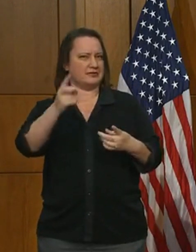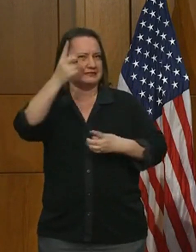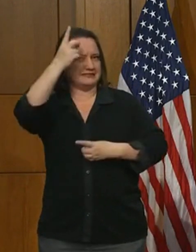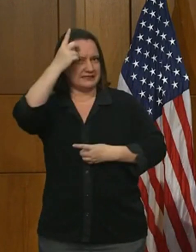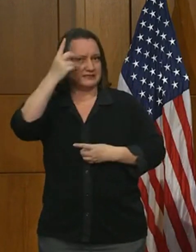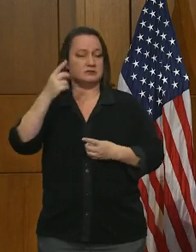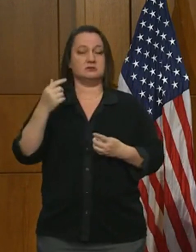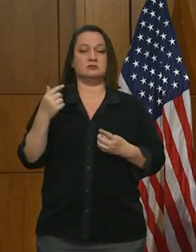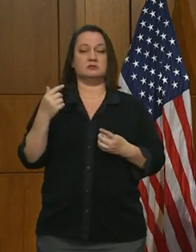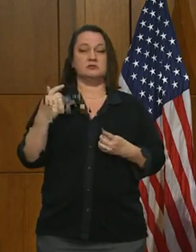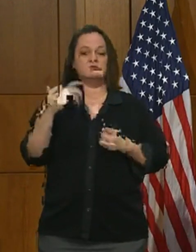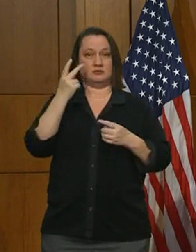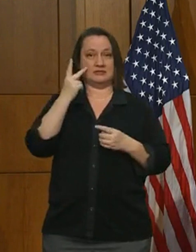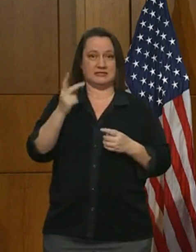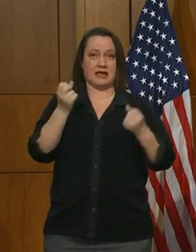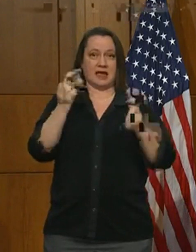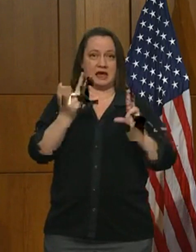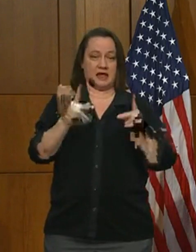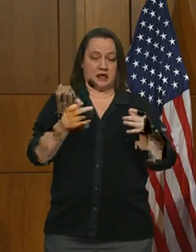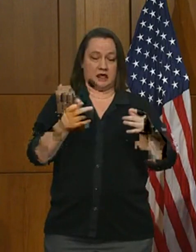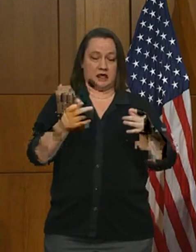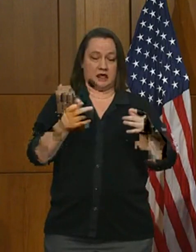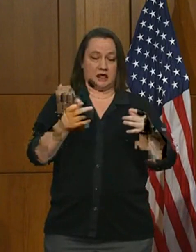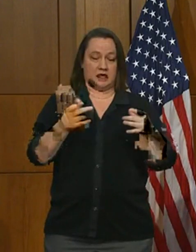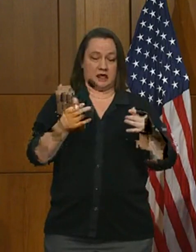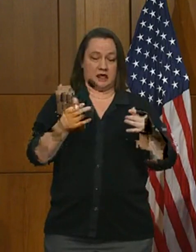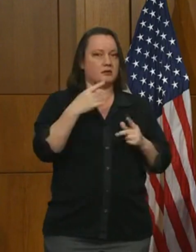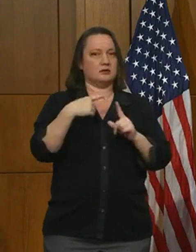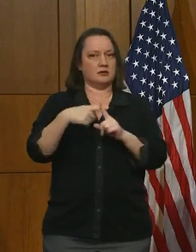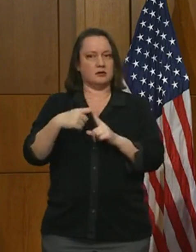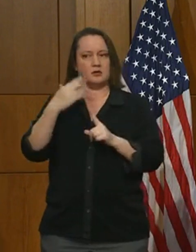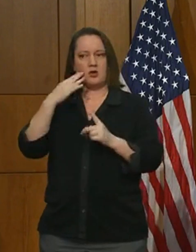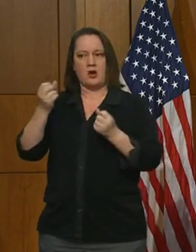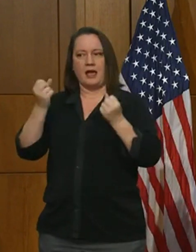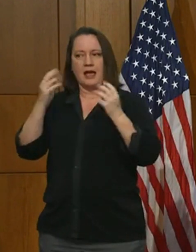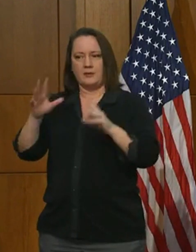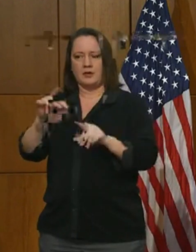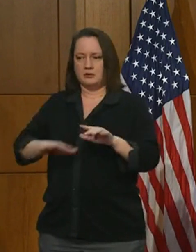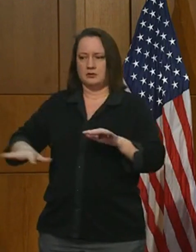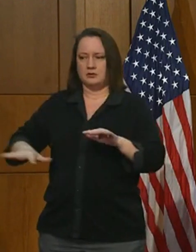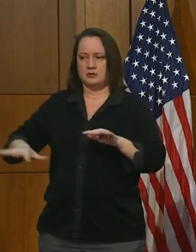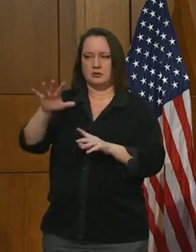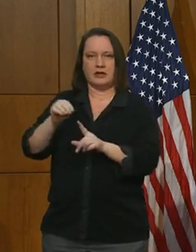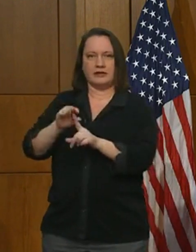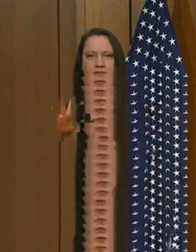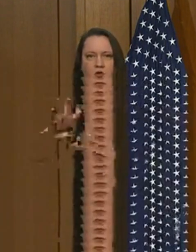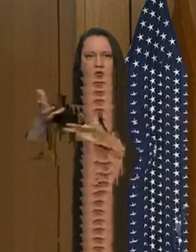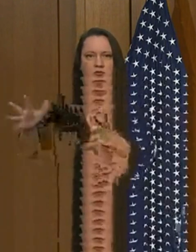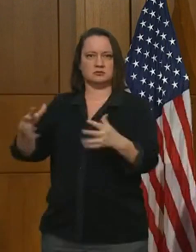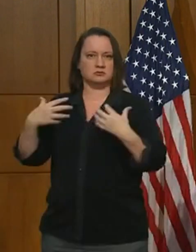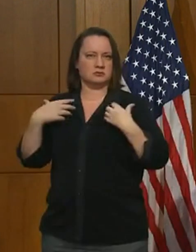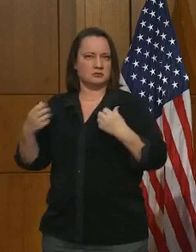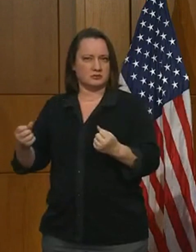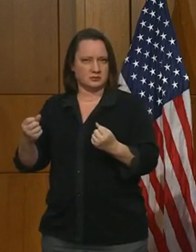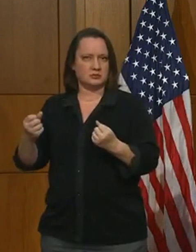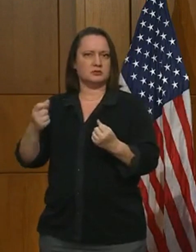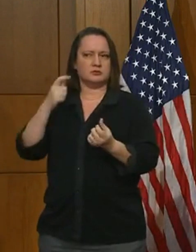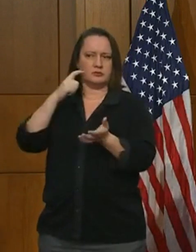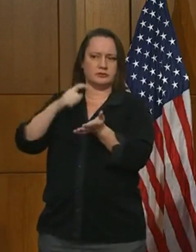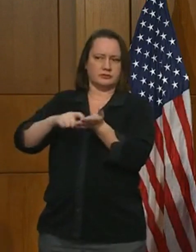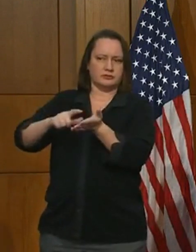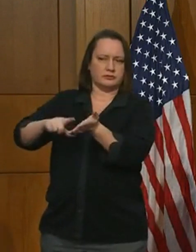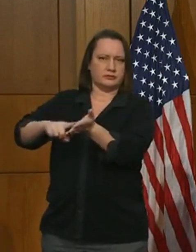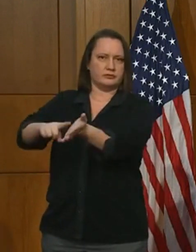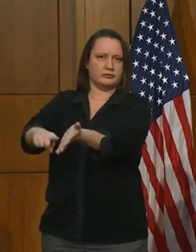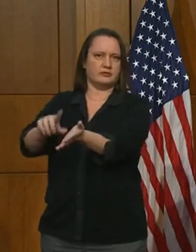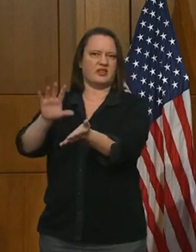how much of the community has been exposed. So just wanted to make that point clear. The second part of your question was the